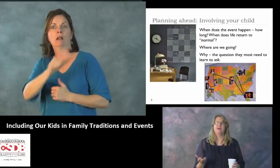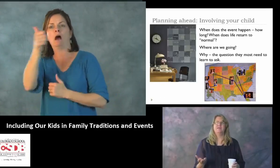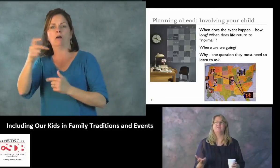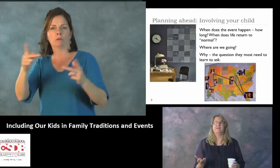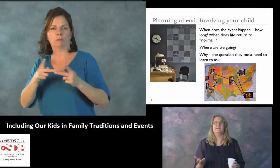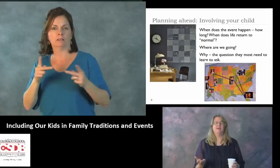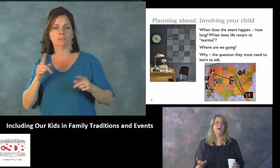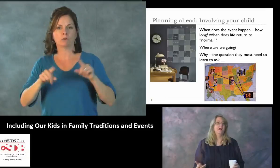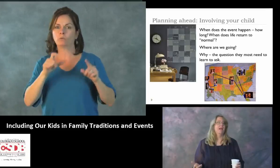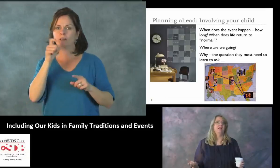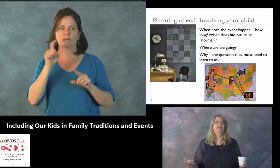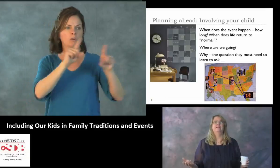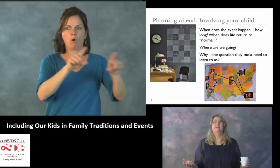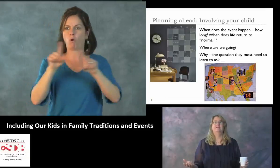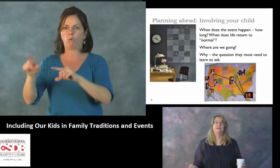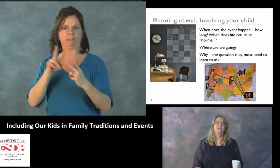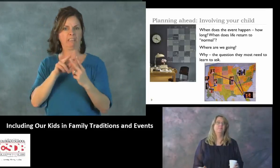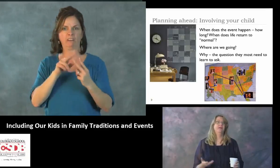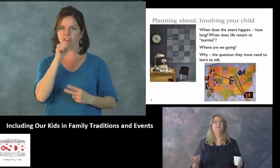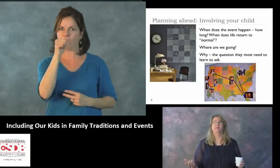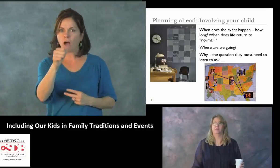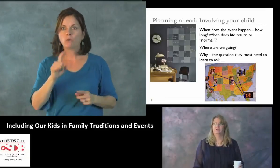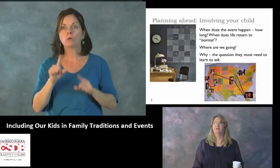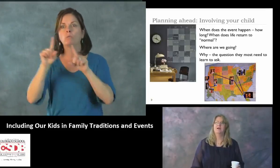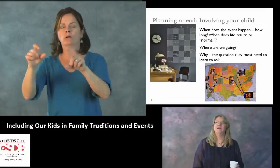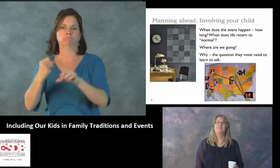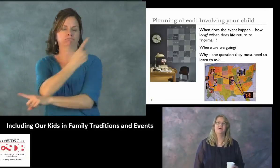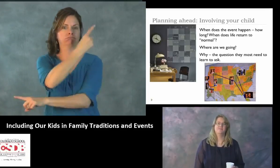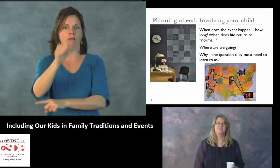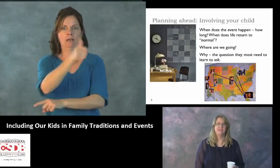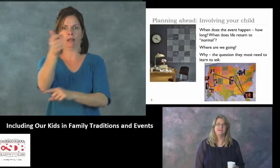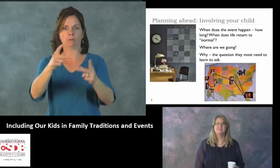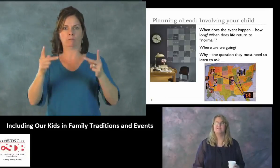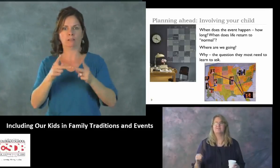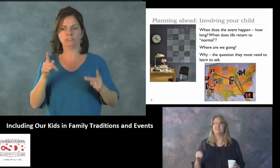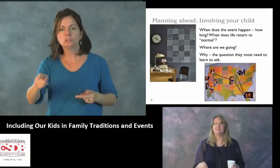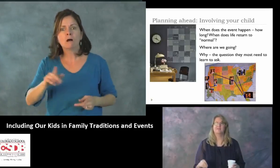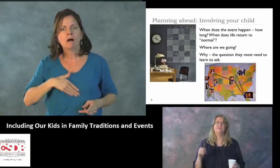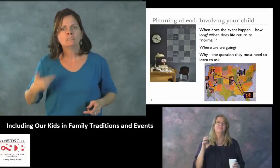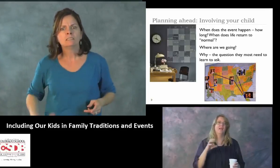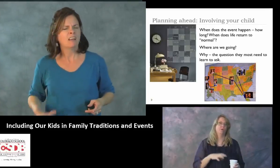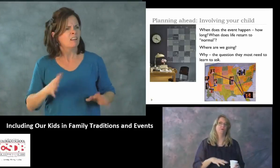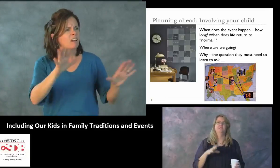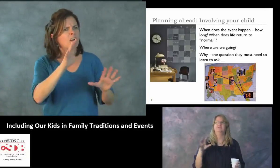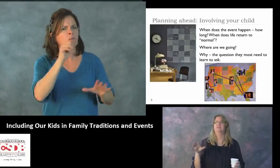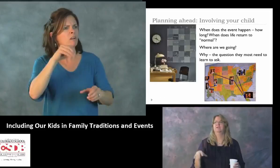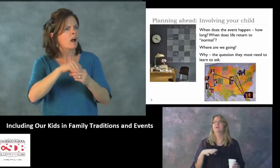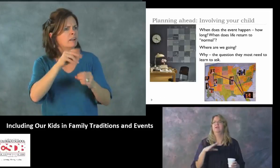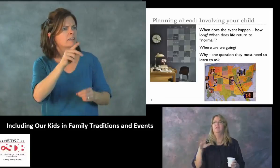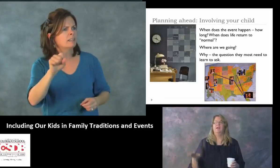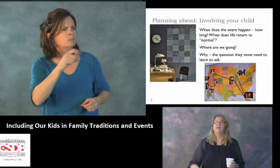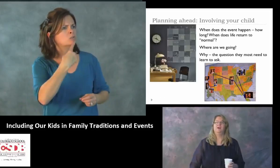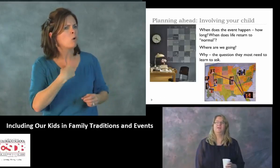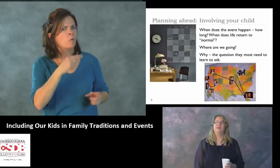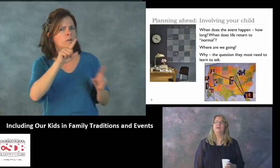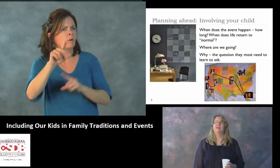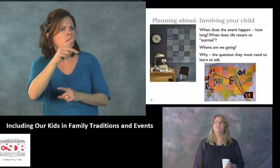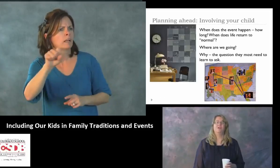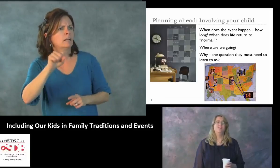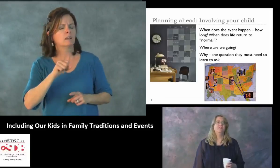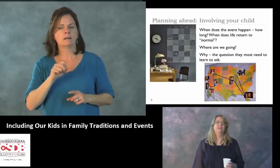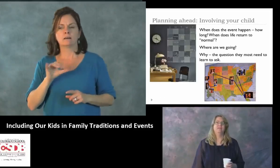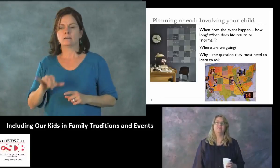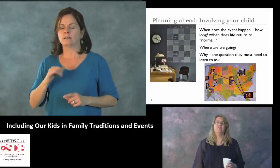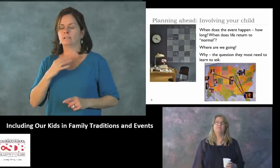just reminded me that I hadn't explained to her about states and cities and counties and all of that.